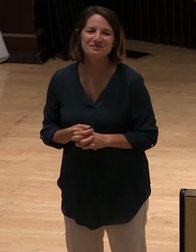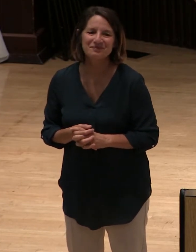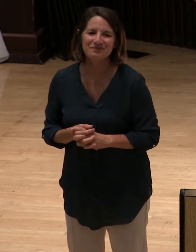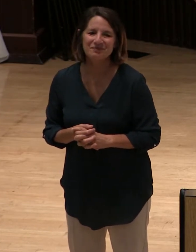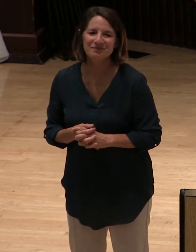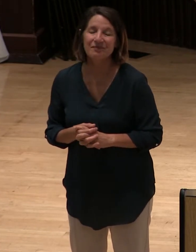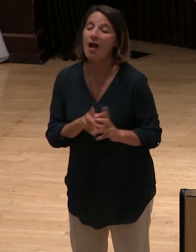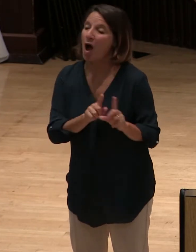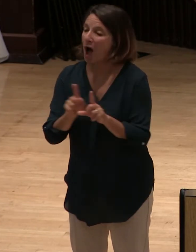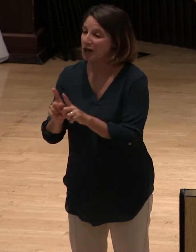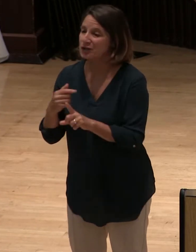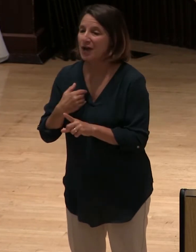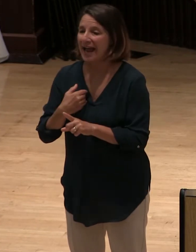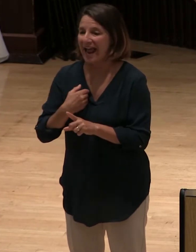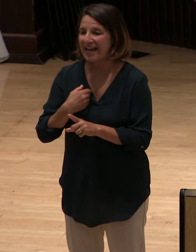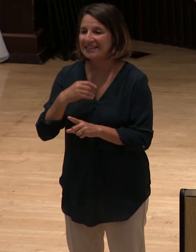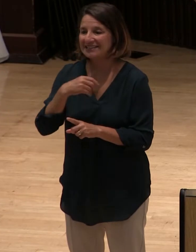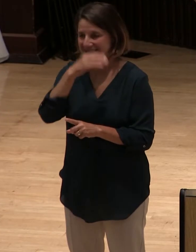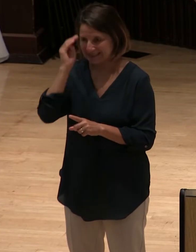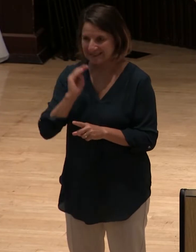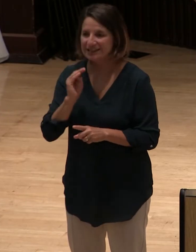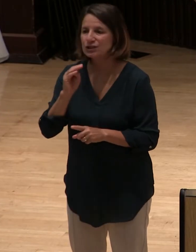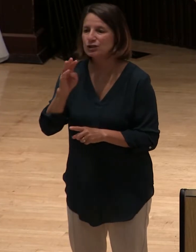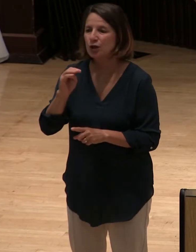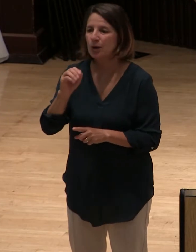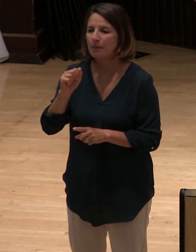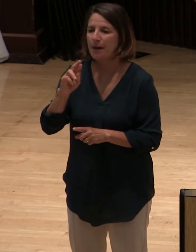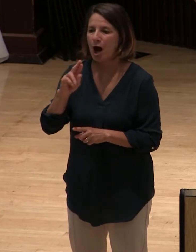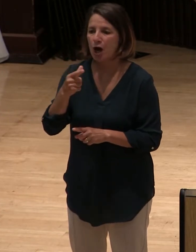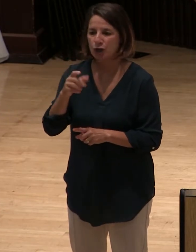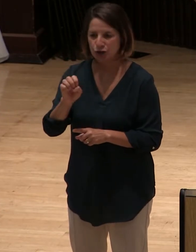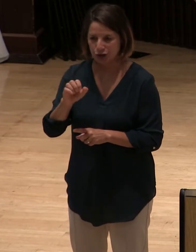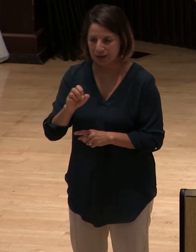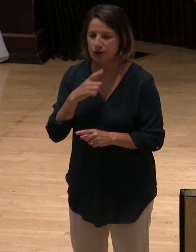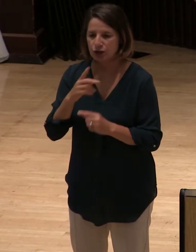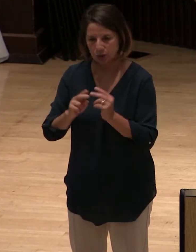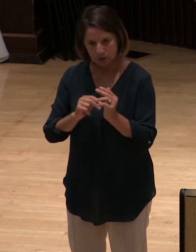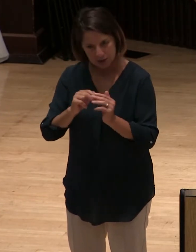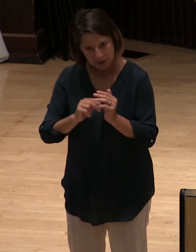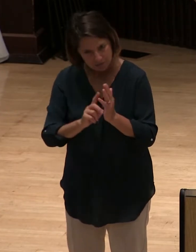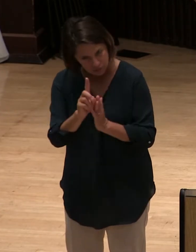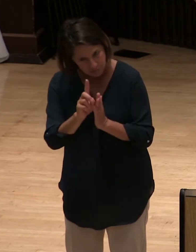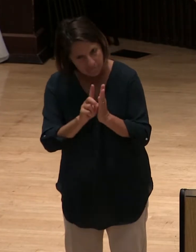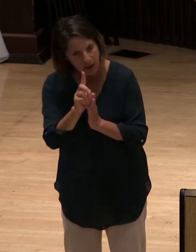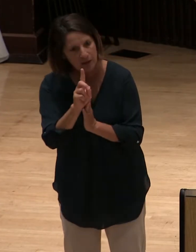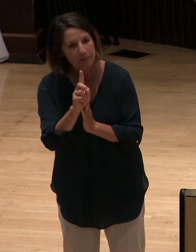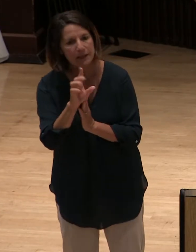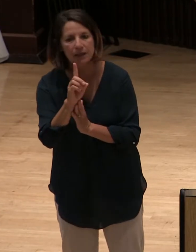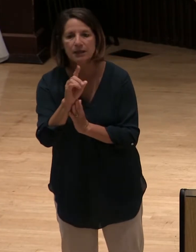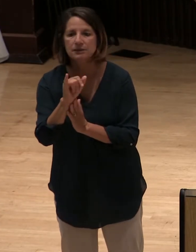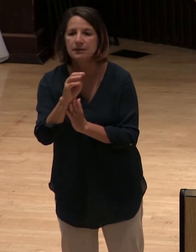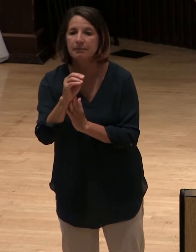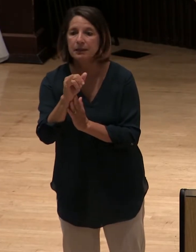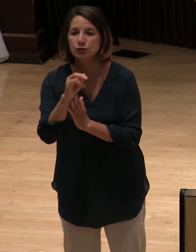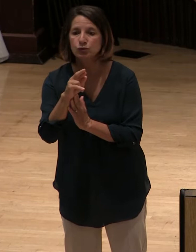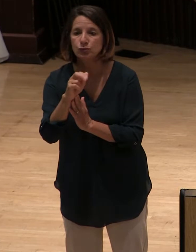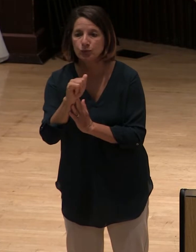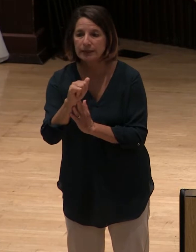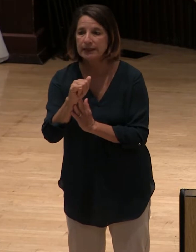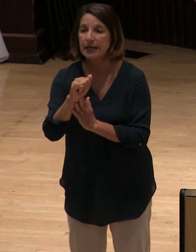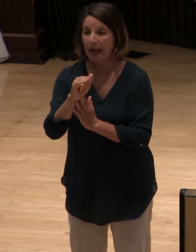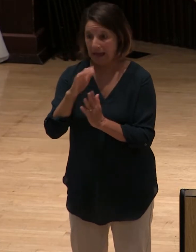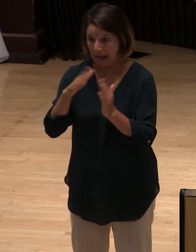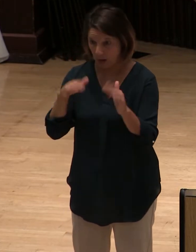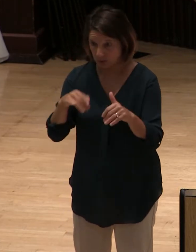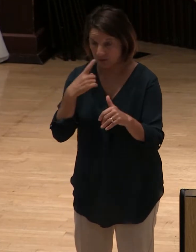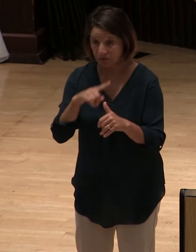I also had Sister Margie as a teacher. She was developing Dimitri House into an outreach for the homeless. She